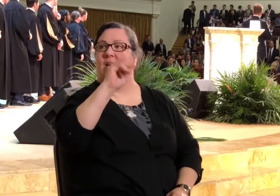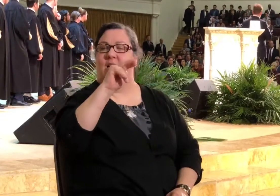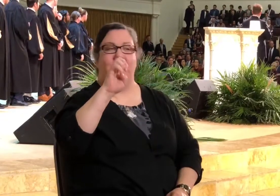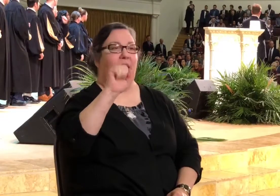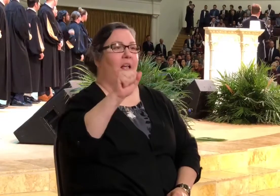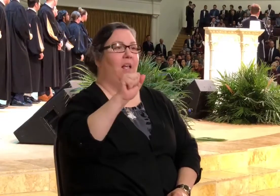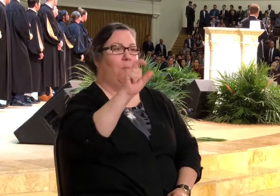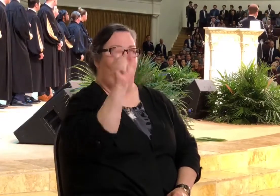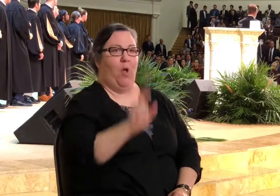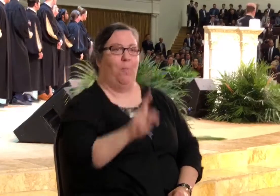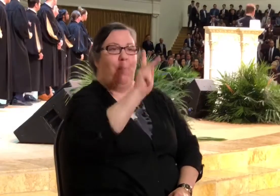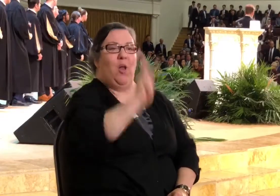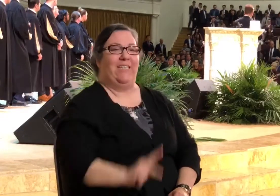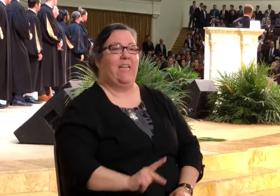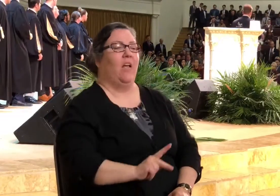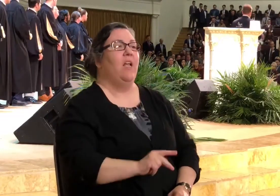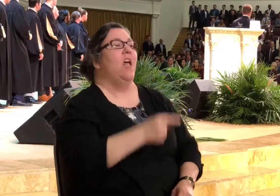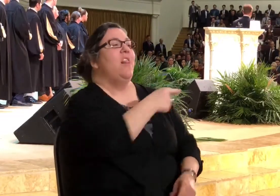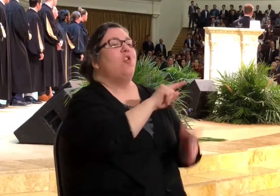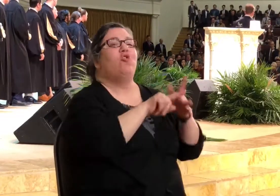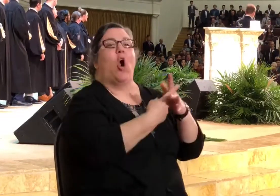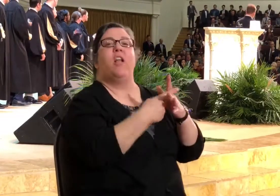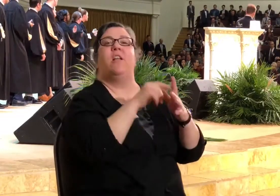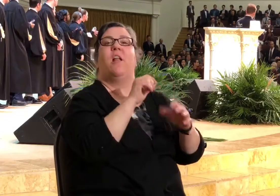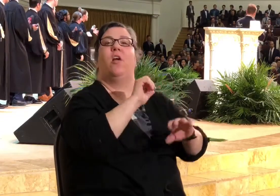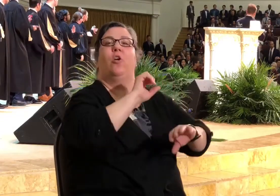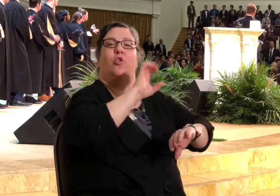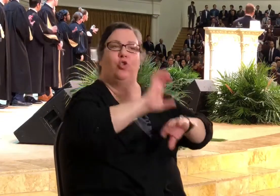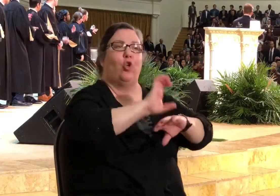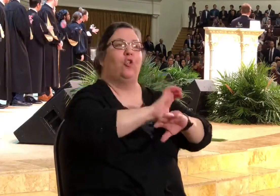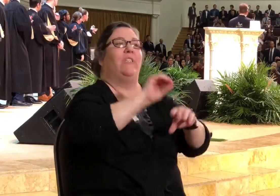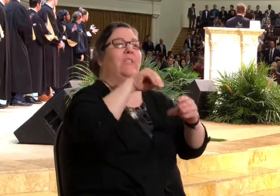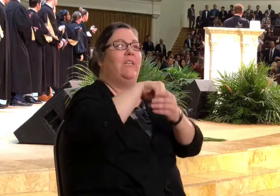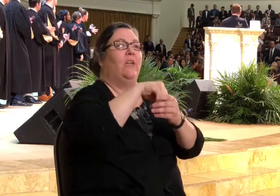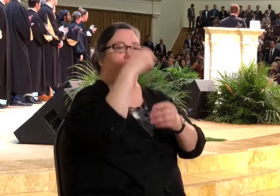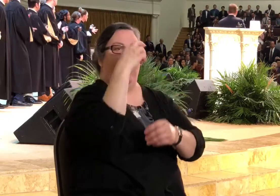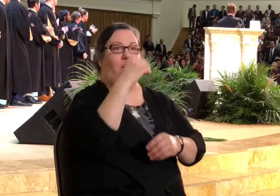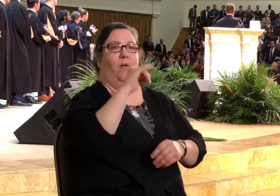in the city of Rome, Italy. And they need our support.